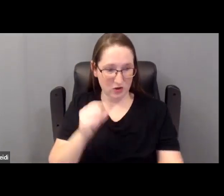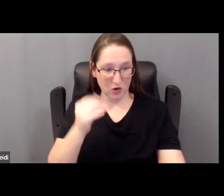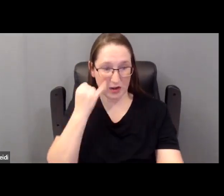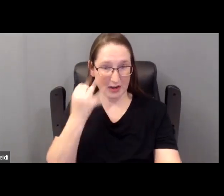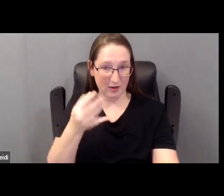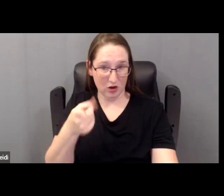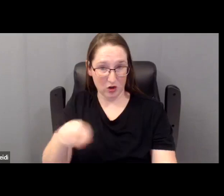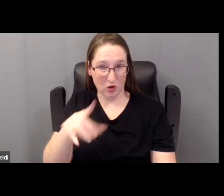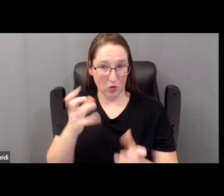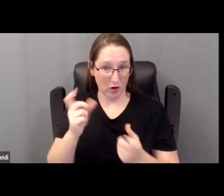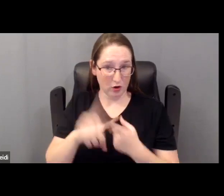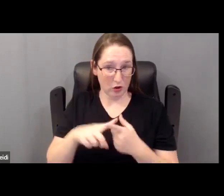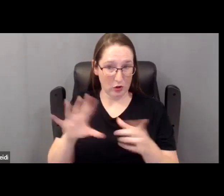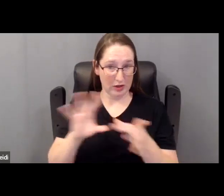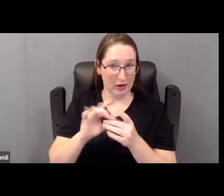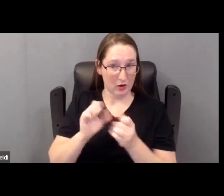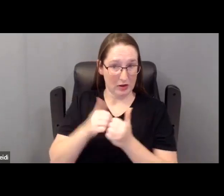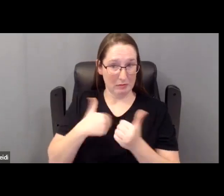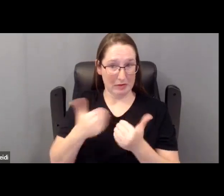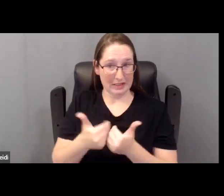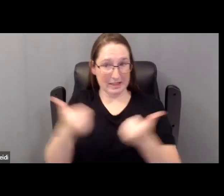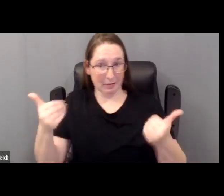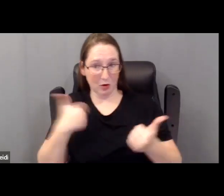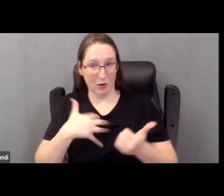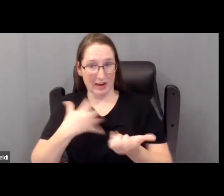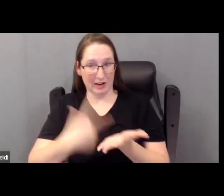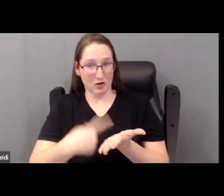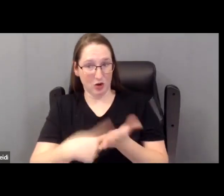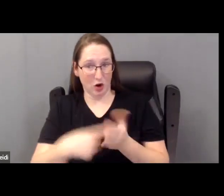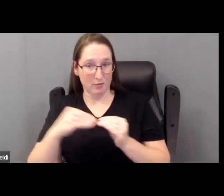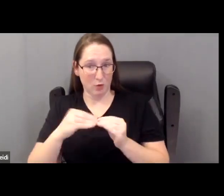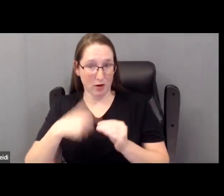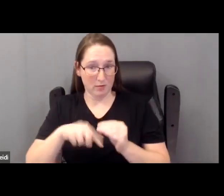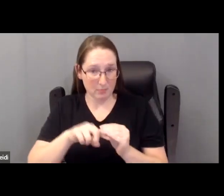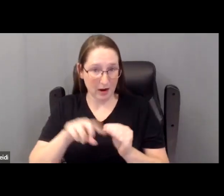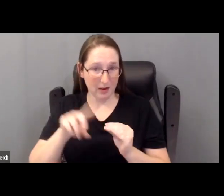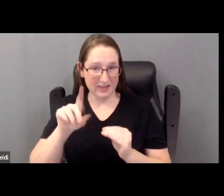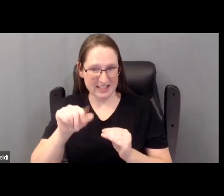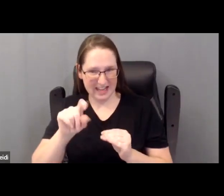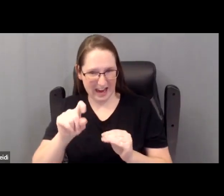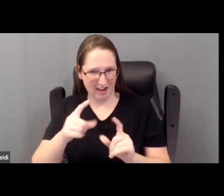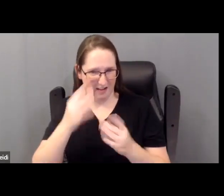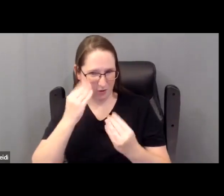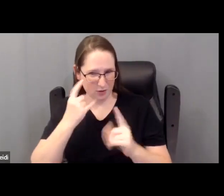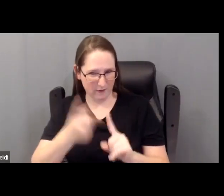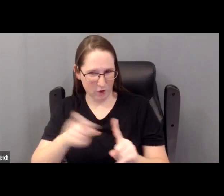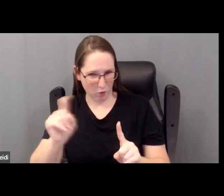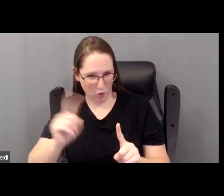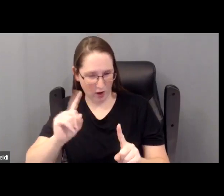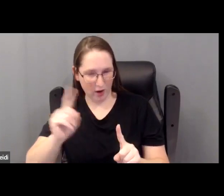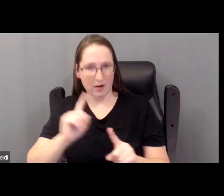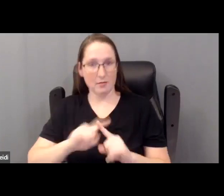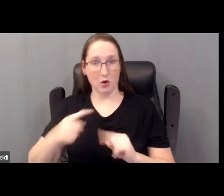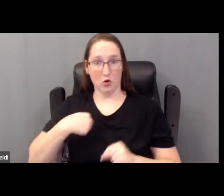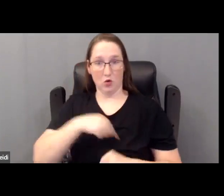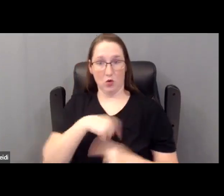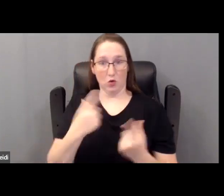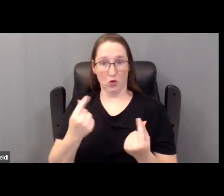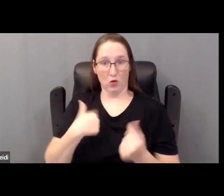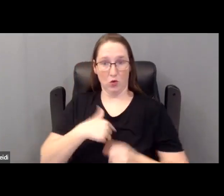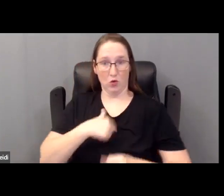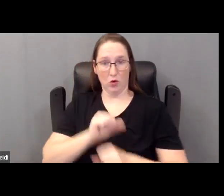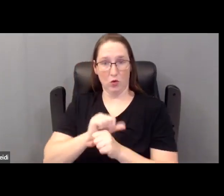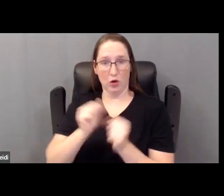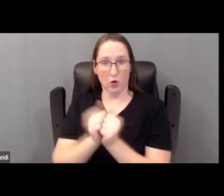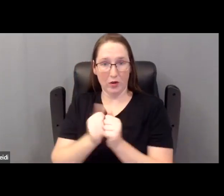to connect with me separately, we can talk about where your data is coming from. But what we're doing is working on